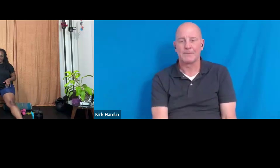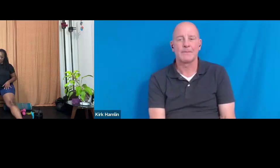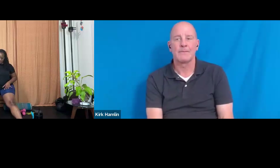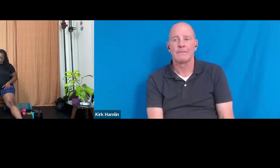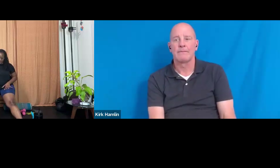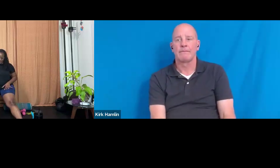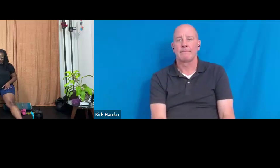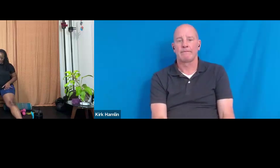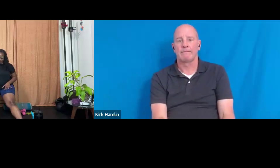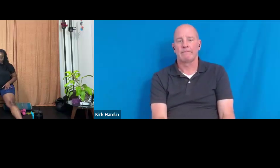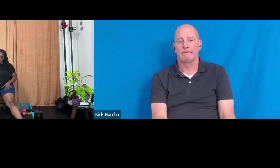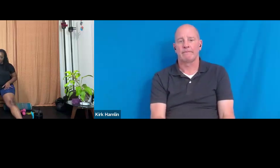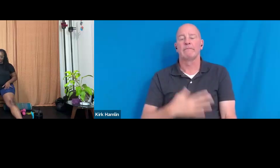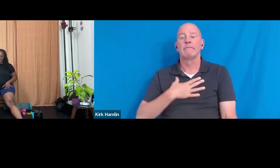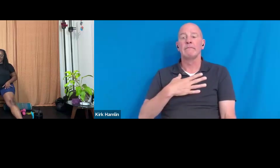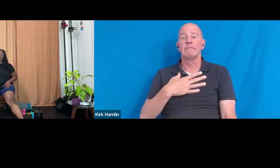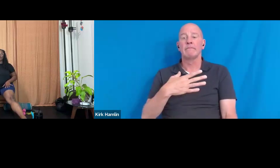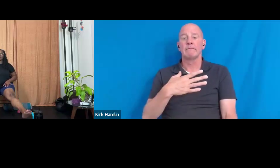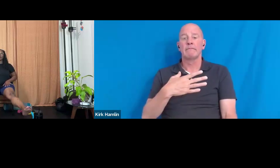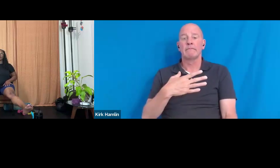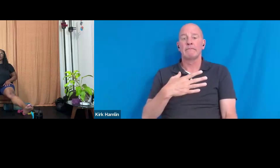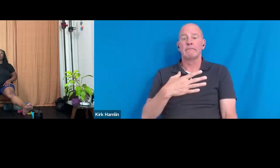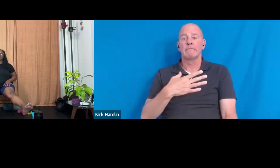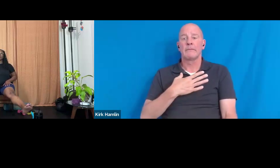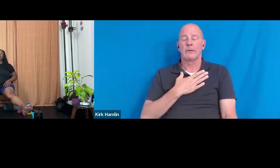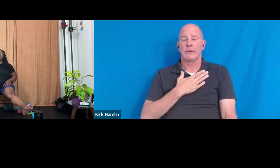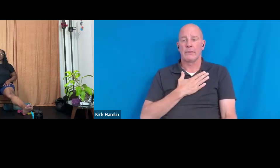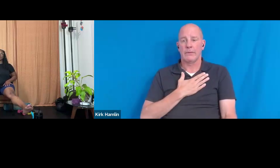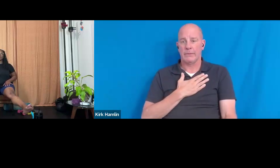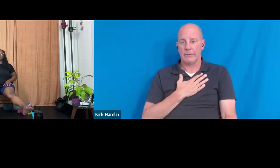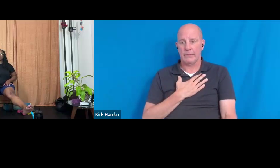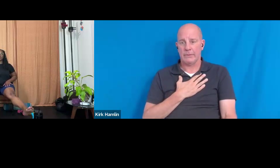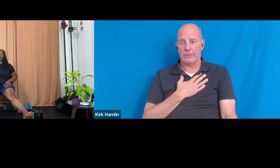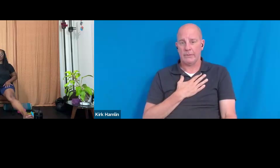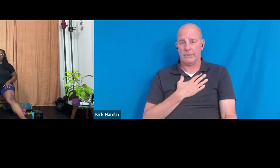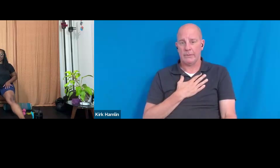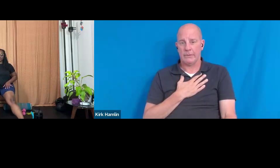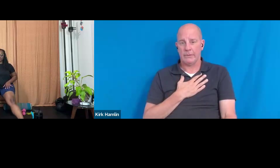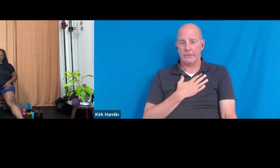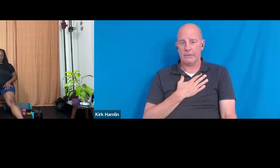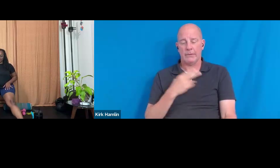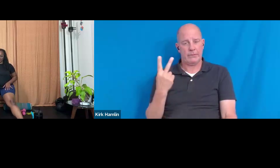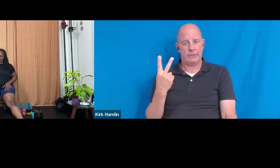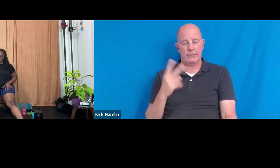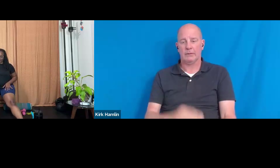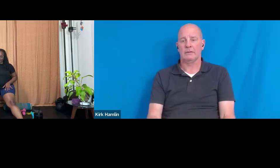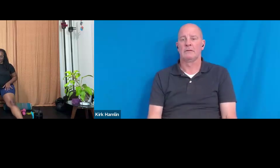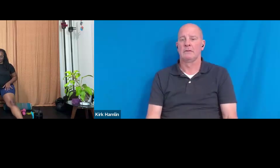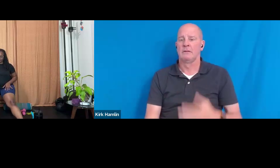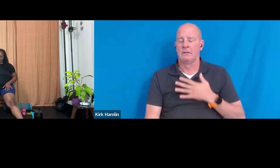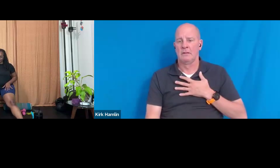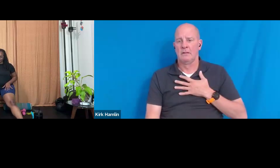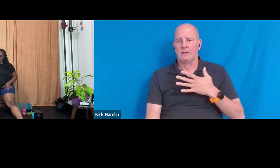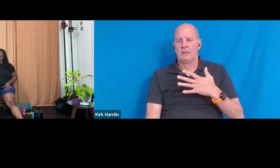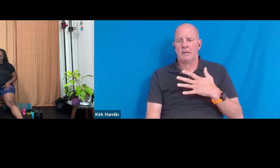commit. Breathe in, exhale, lift. That's two. Breathing